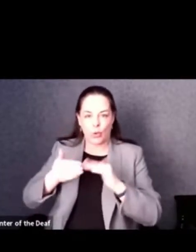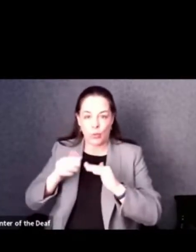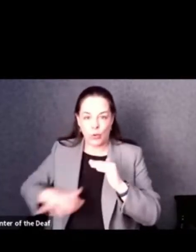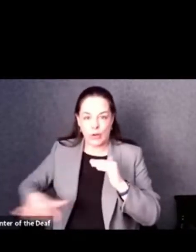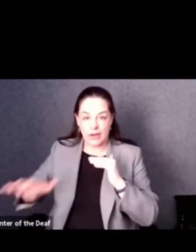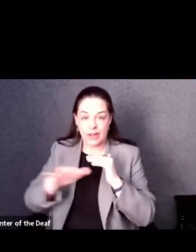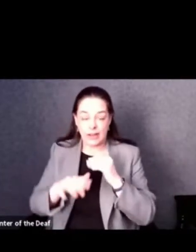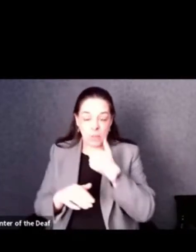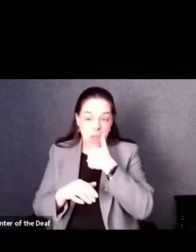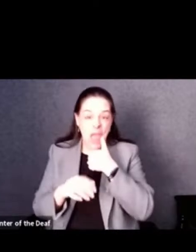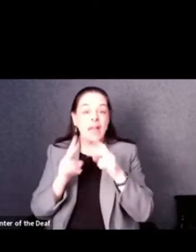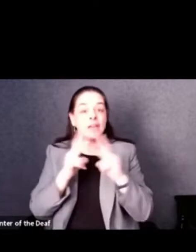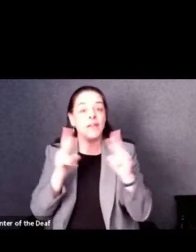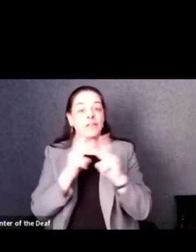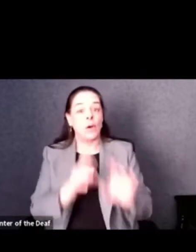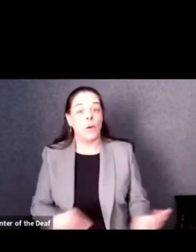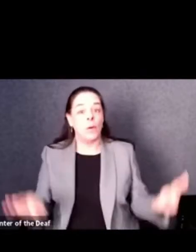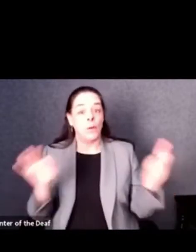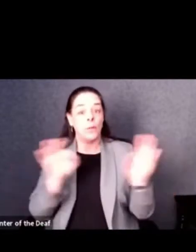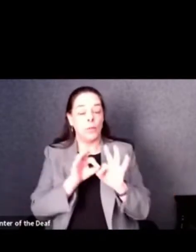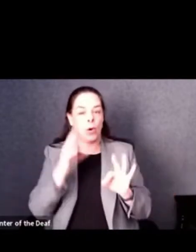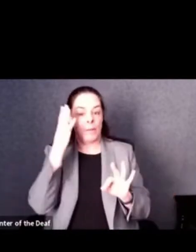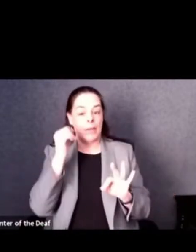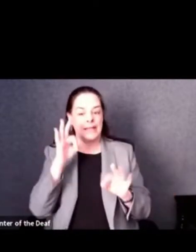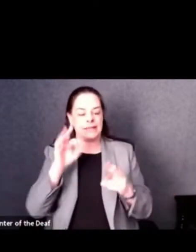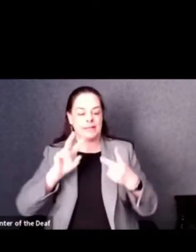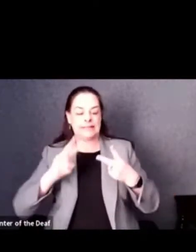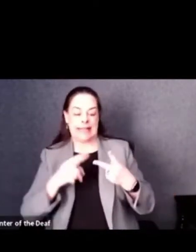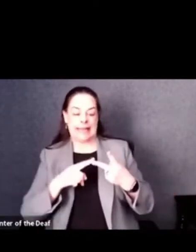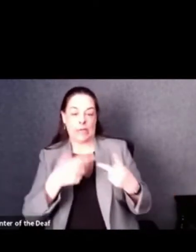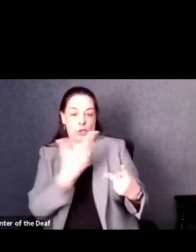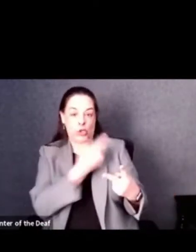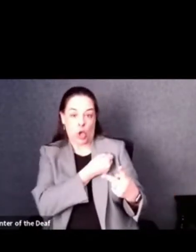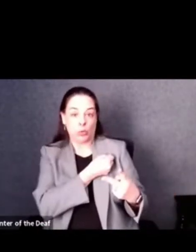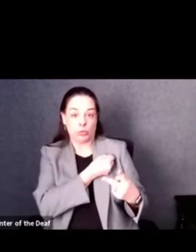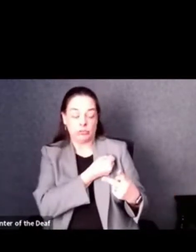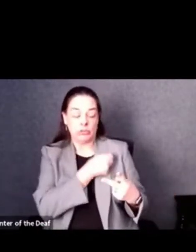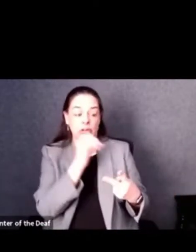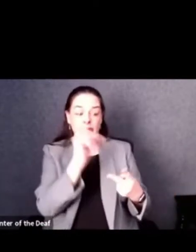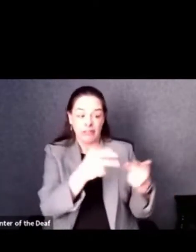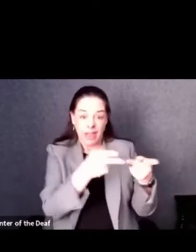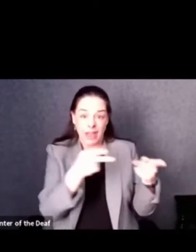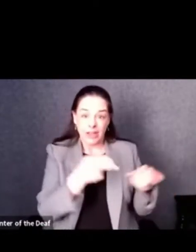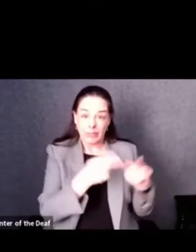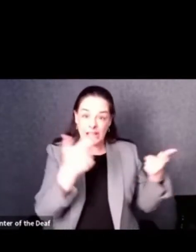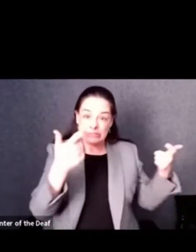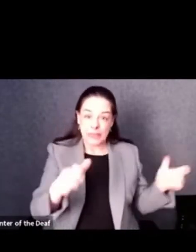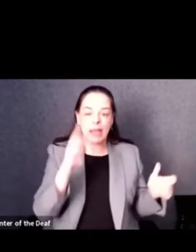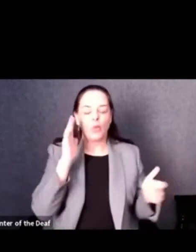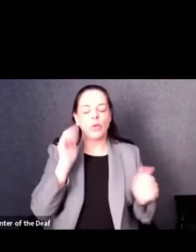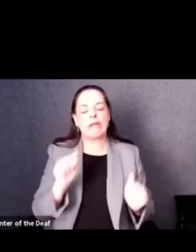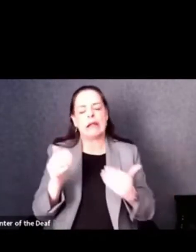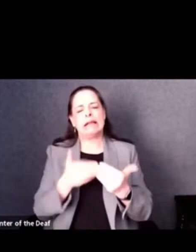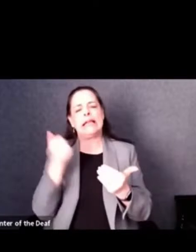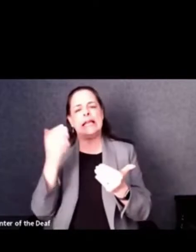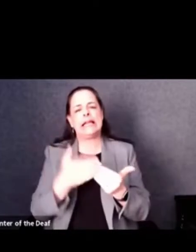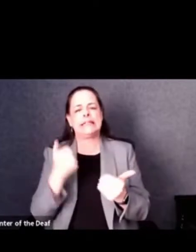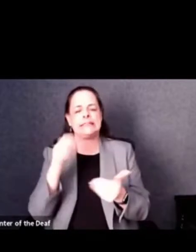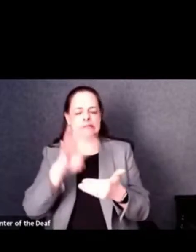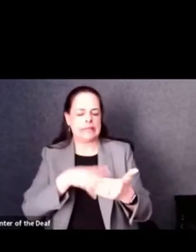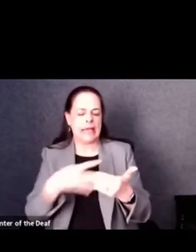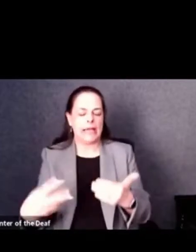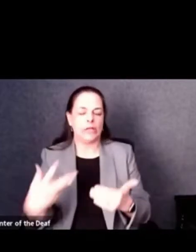is incredibly important when you consider second doses. This space will enable us to easily schedule second doses either 21